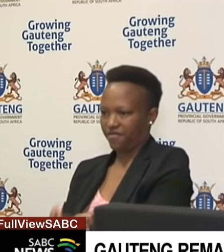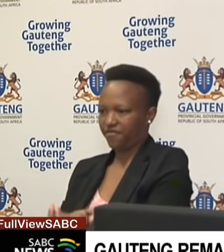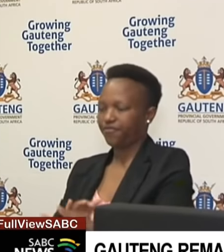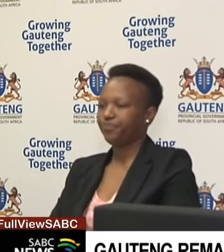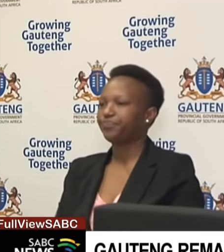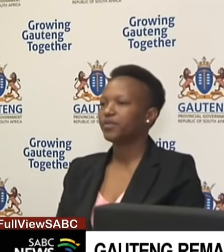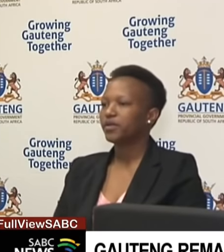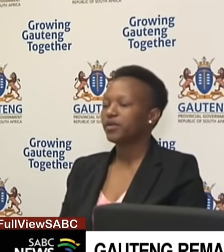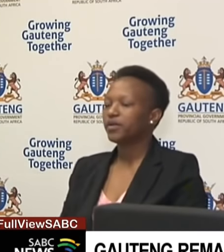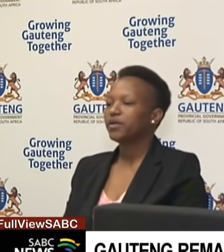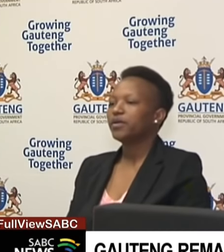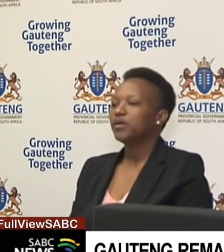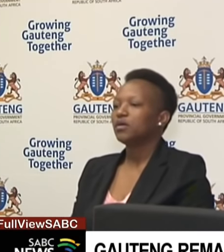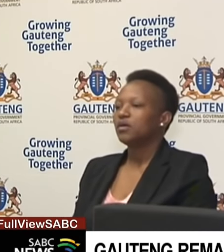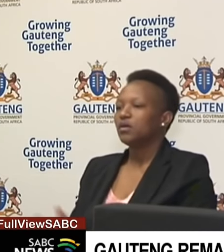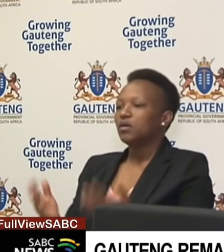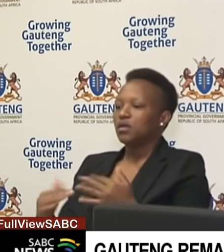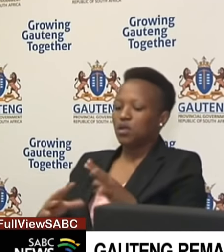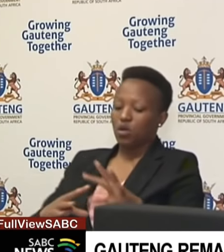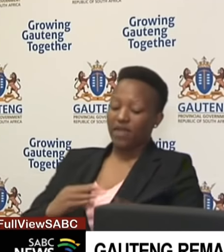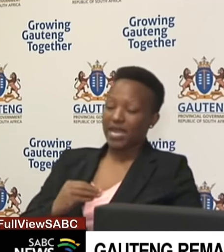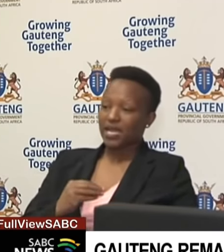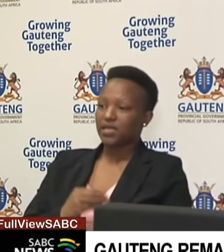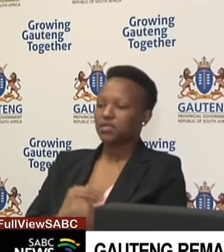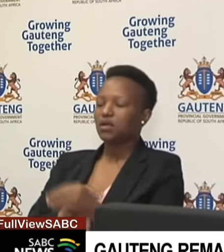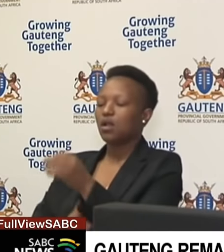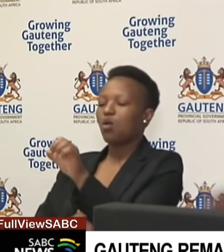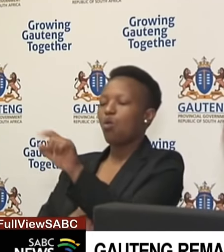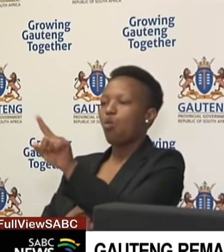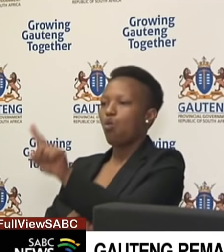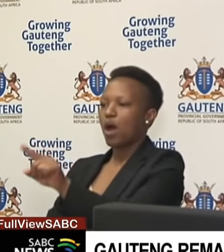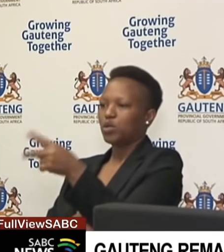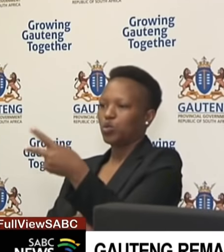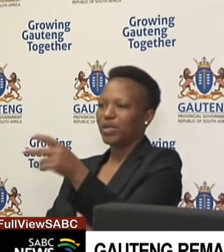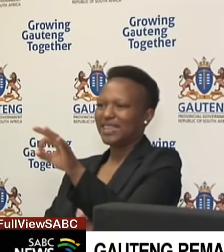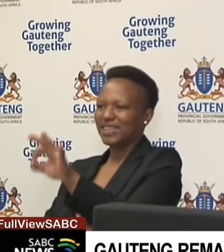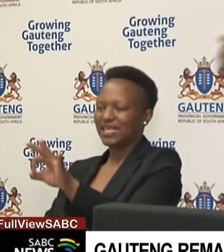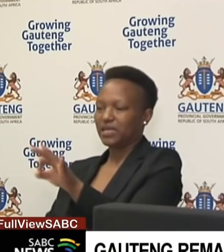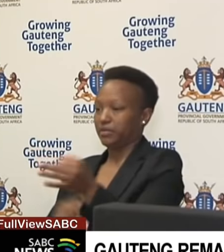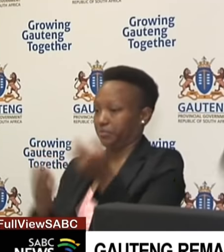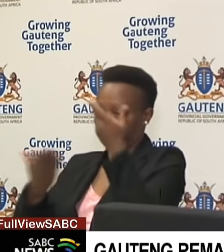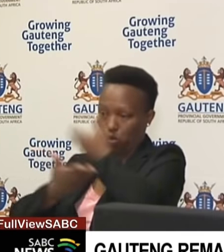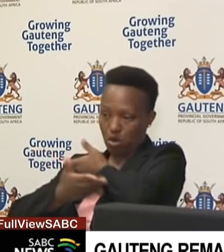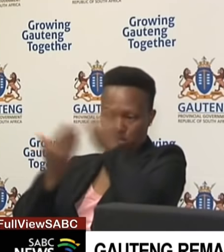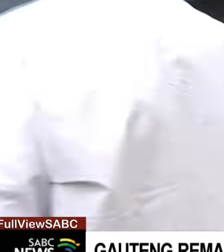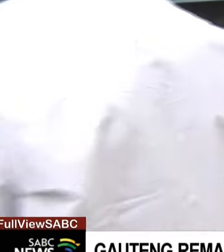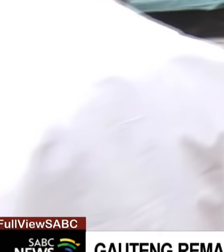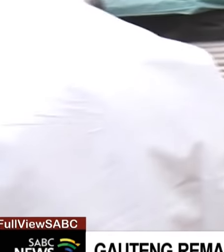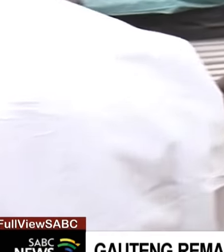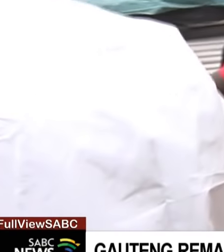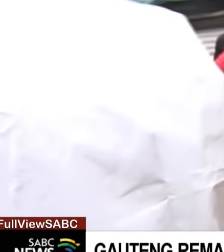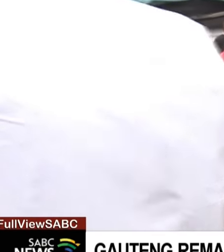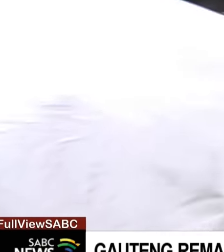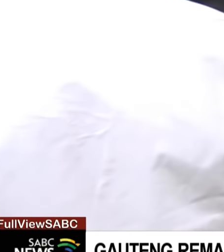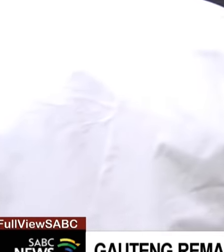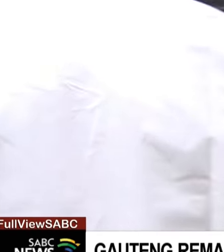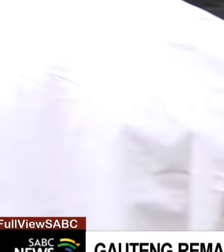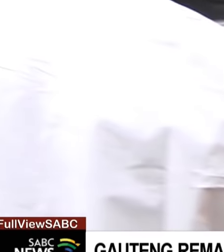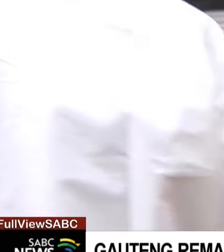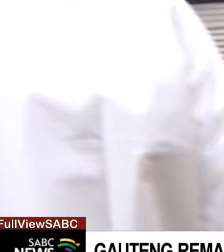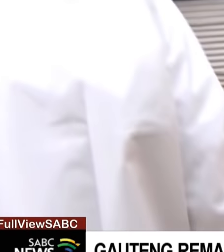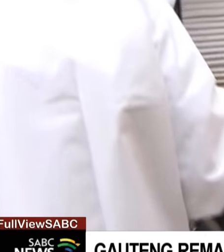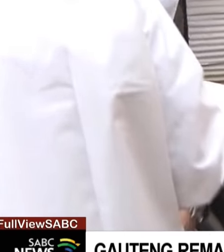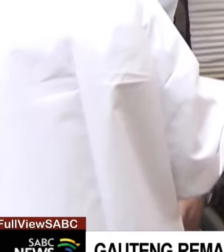we have an additional 123 cases that are called unallocated. With a population